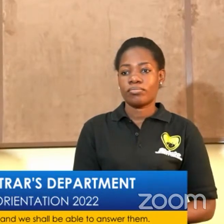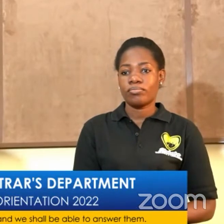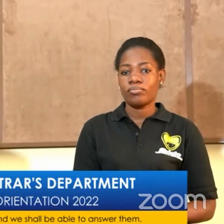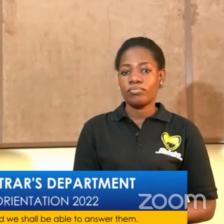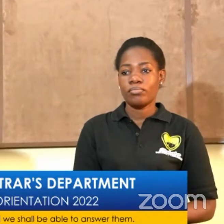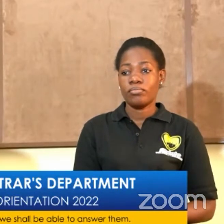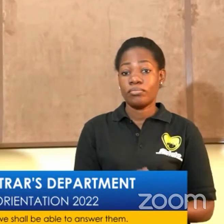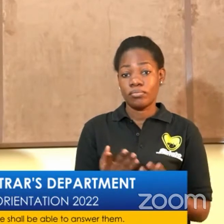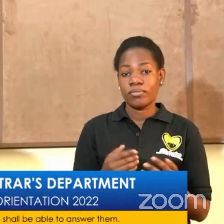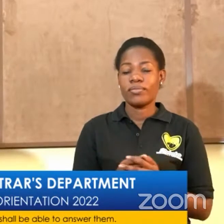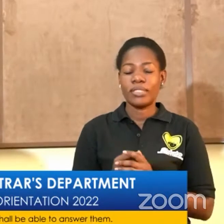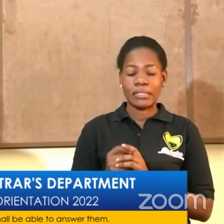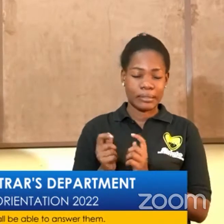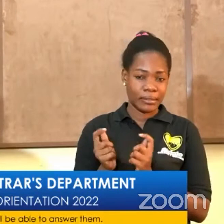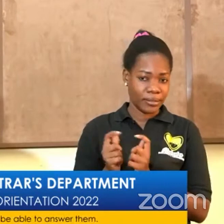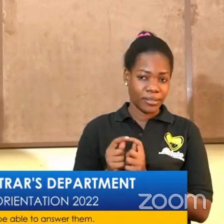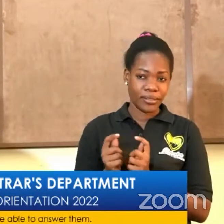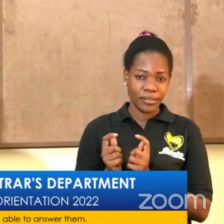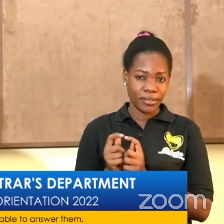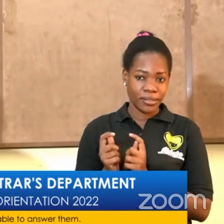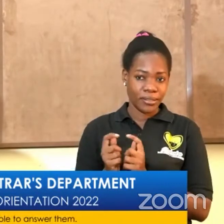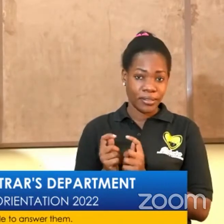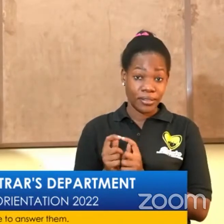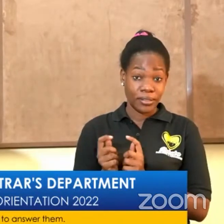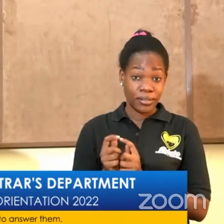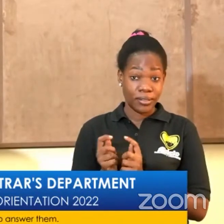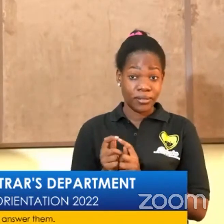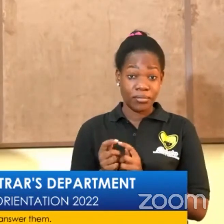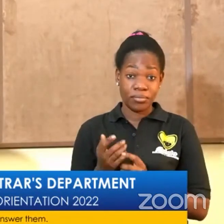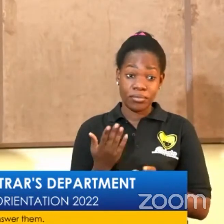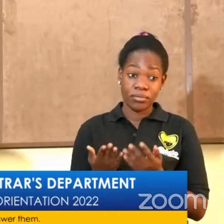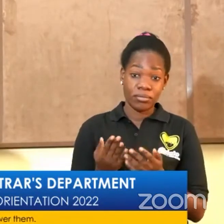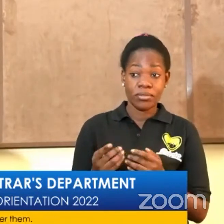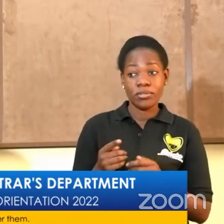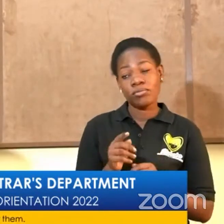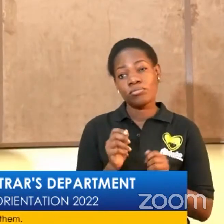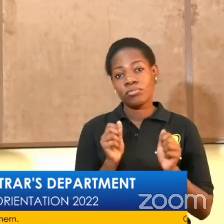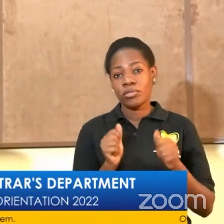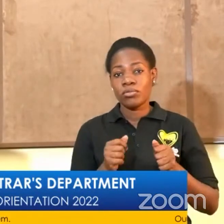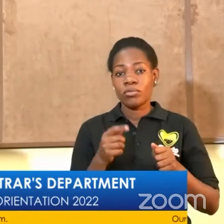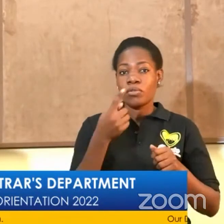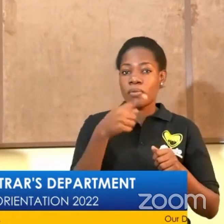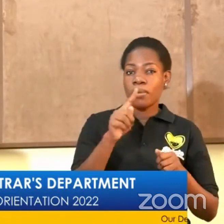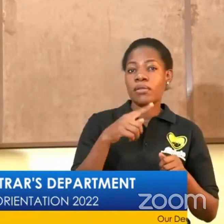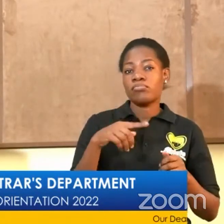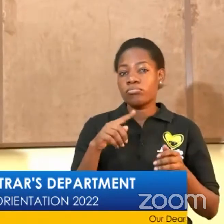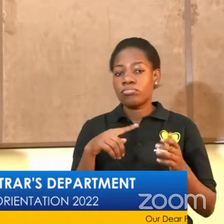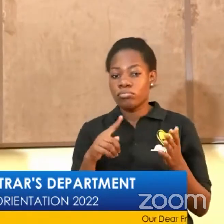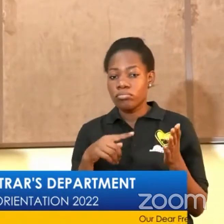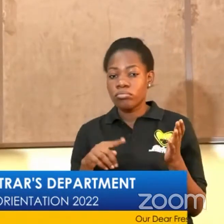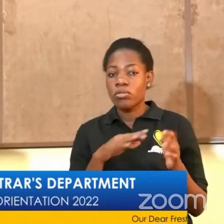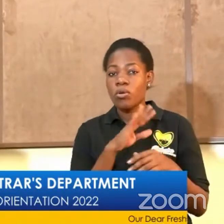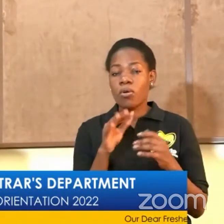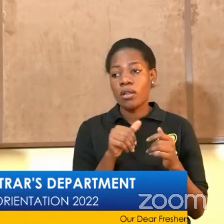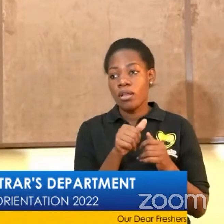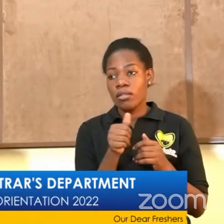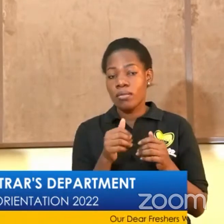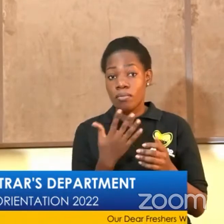It is painful. You may have passed all the other papers, but one